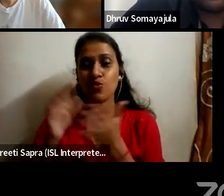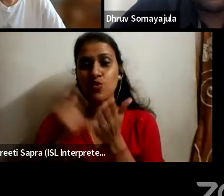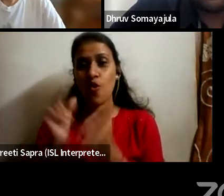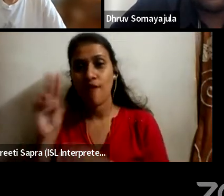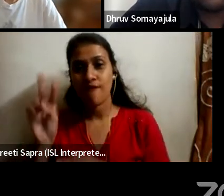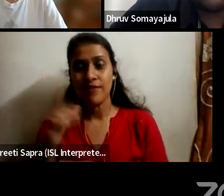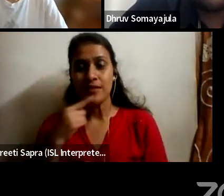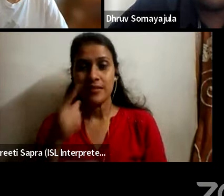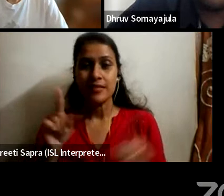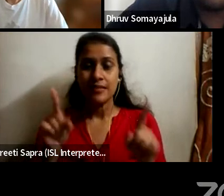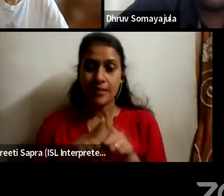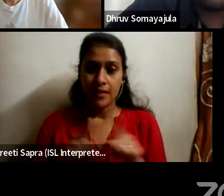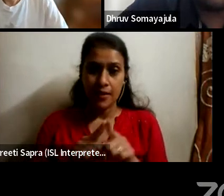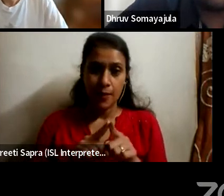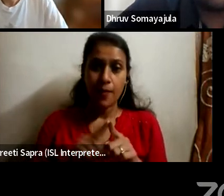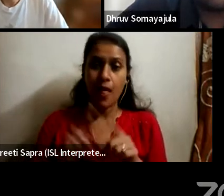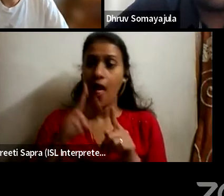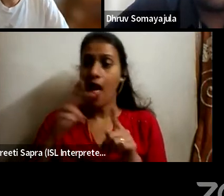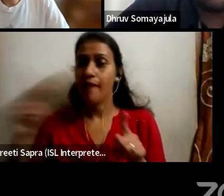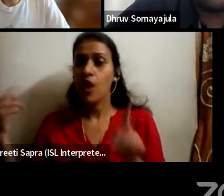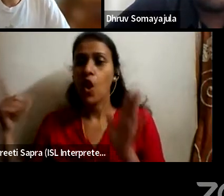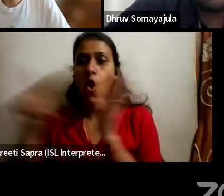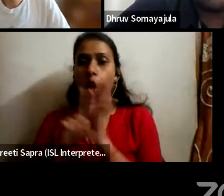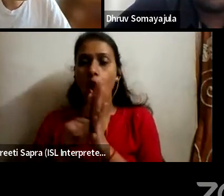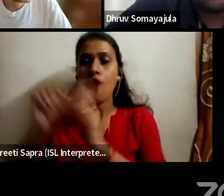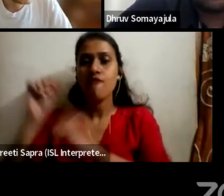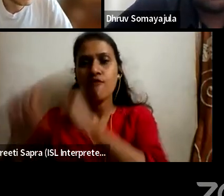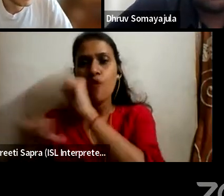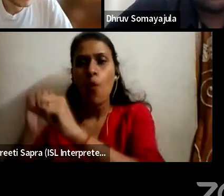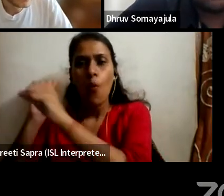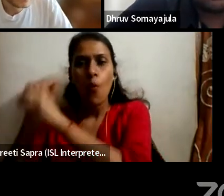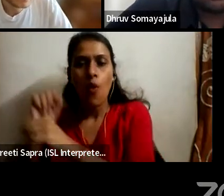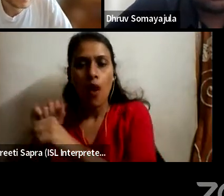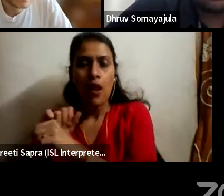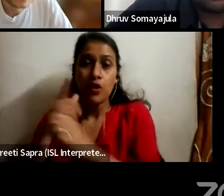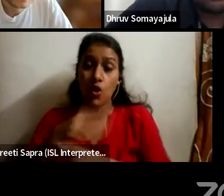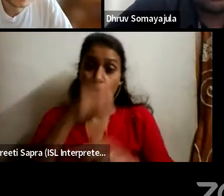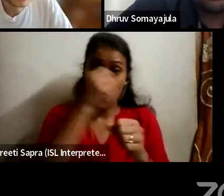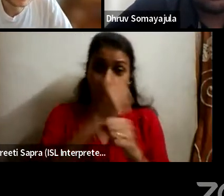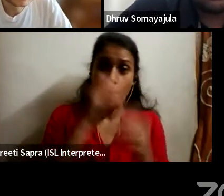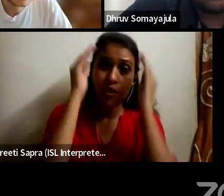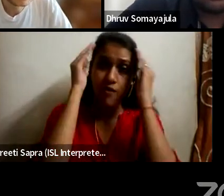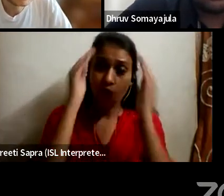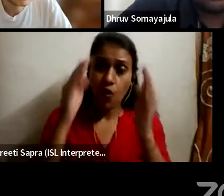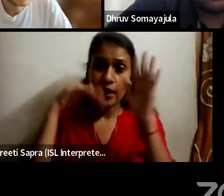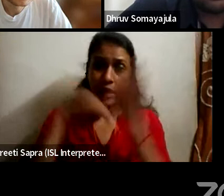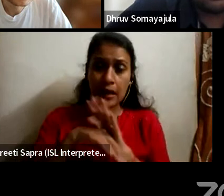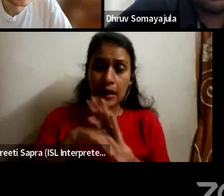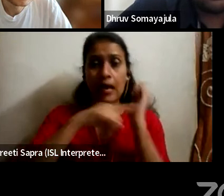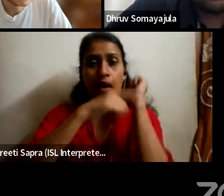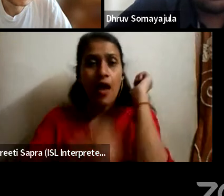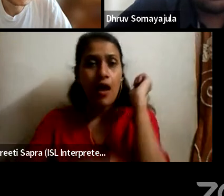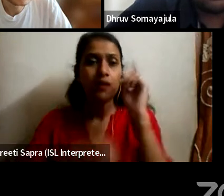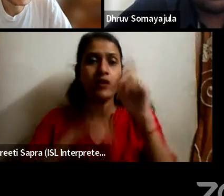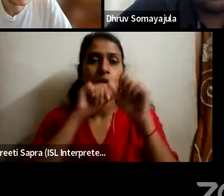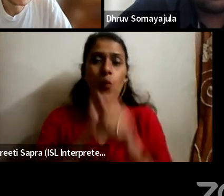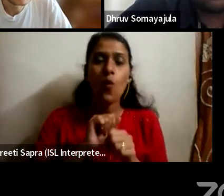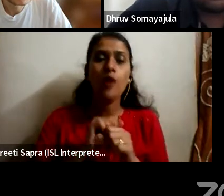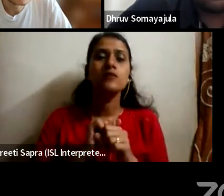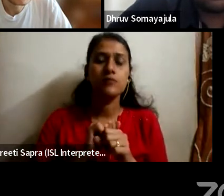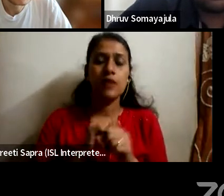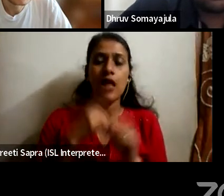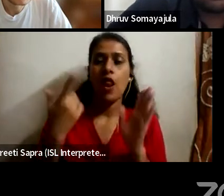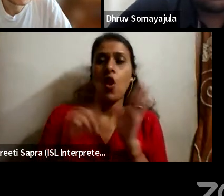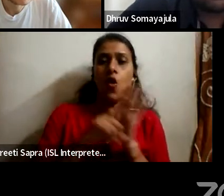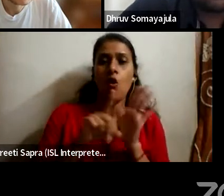interfere with the functioning of the other laws. So should the government focus on all, or will it end up being a litany of patchwork